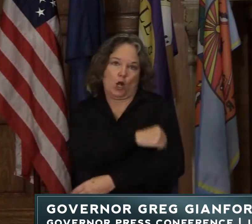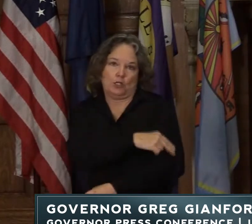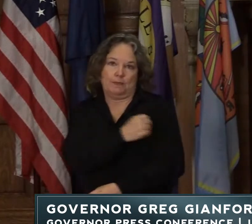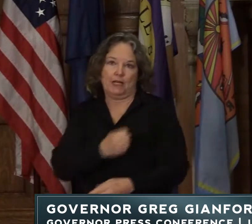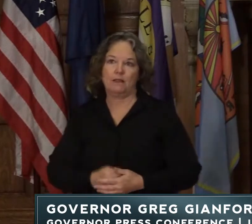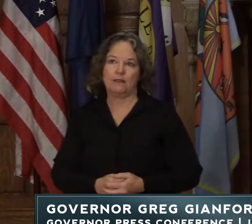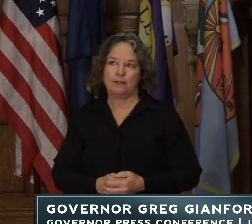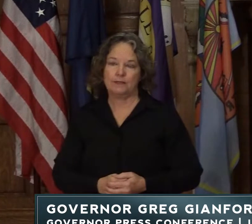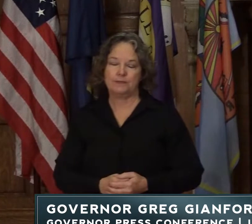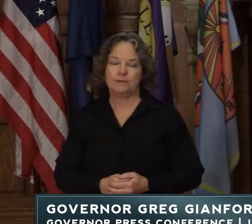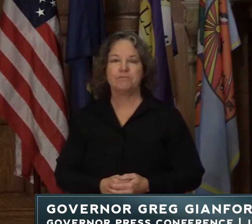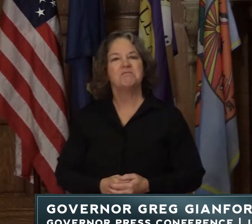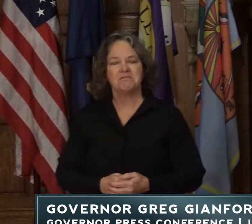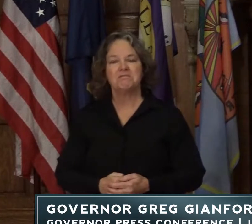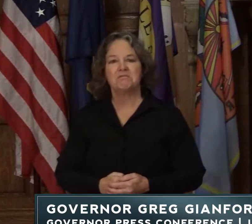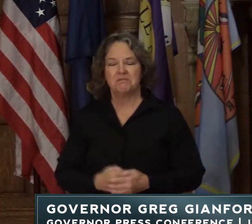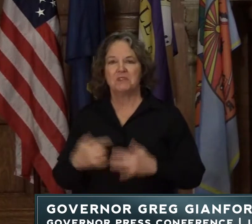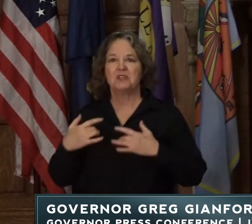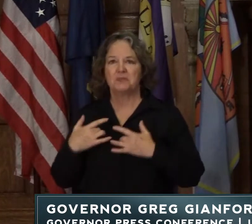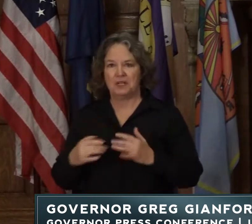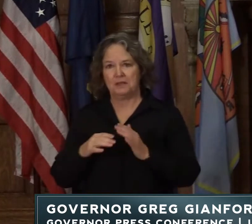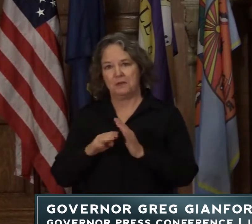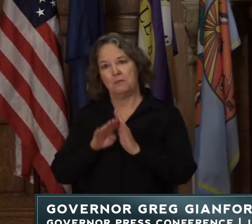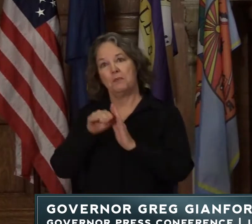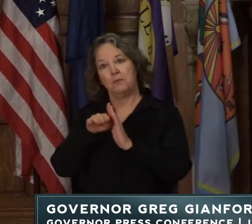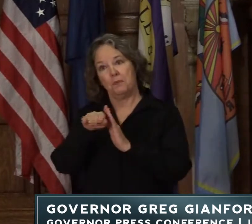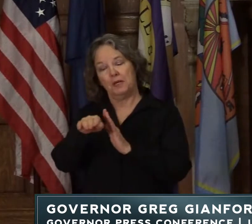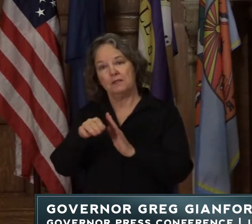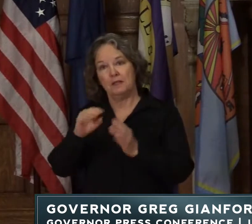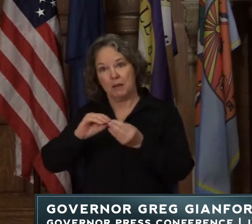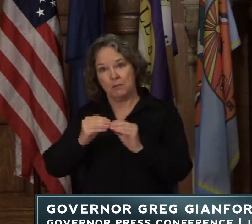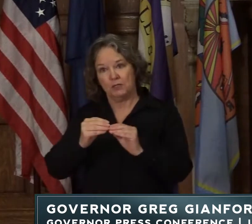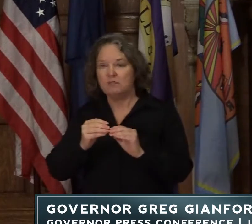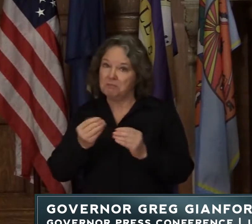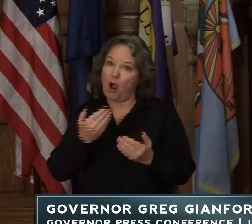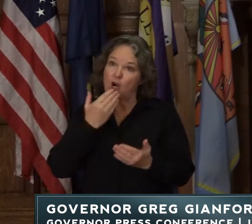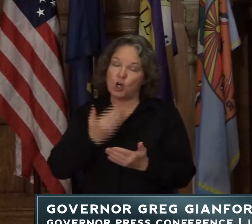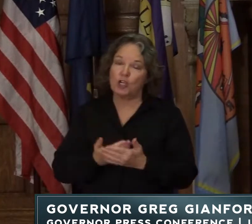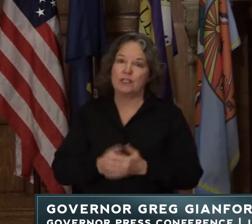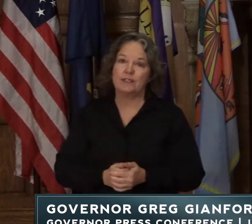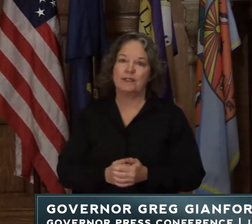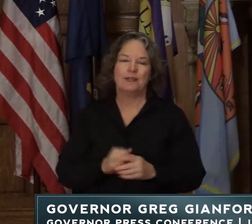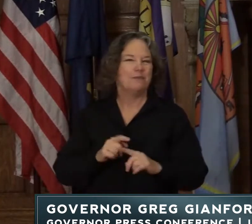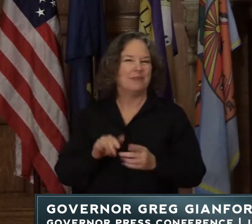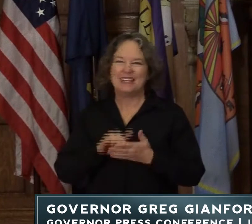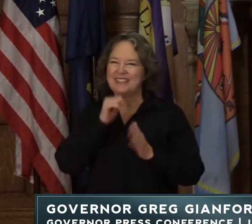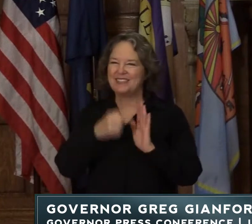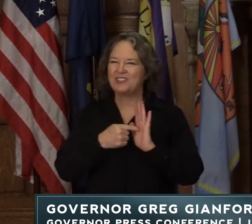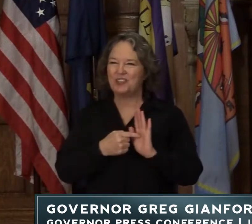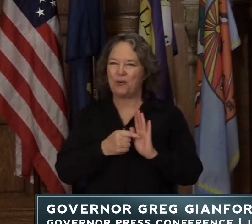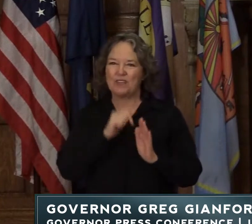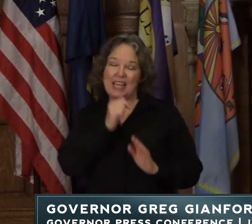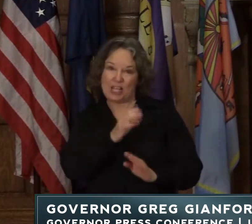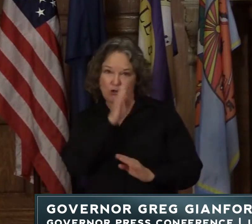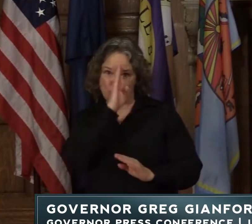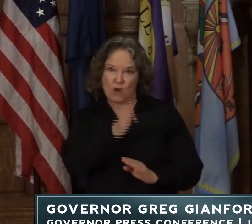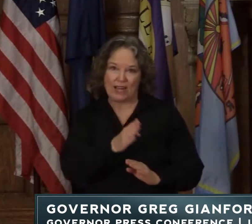today. The trend lines are encouraging, but this doesn't account for the indirect health